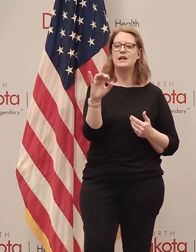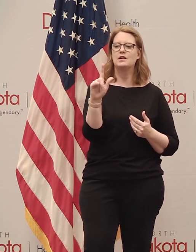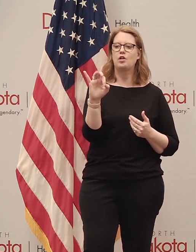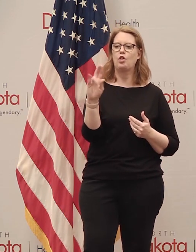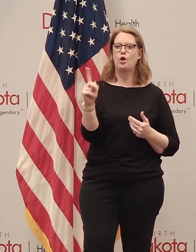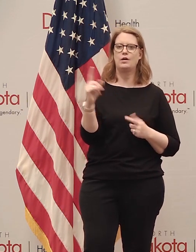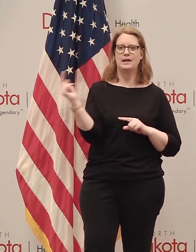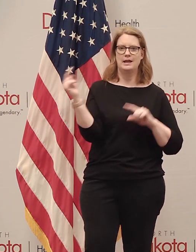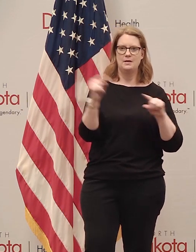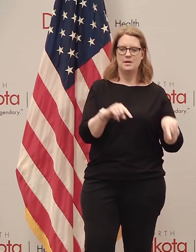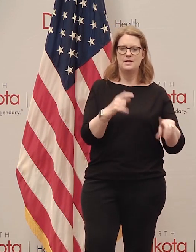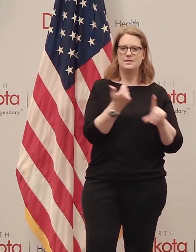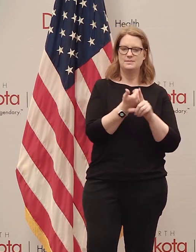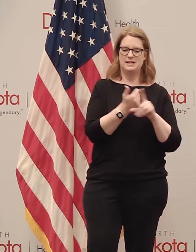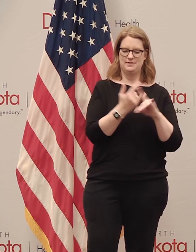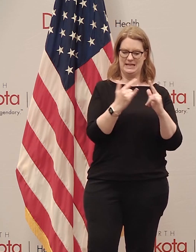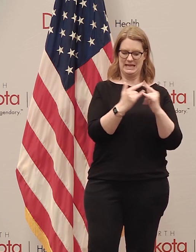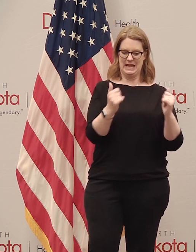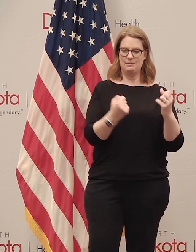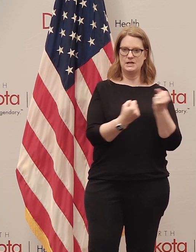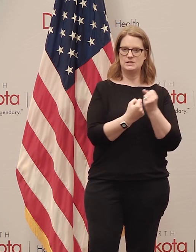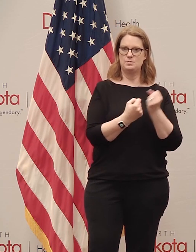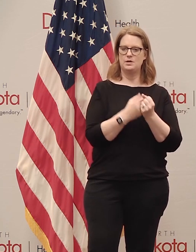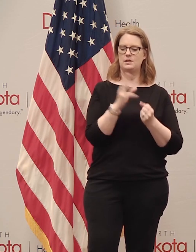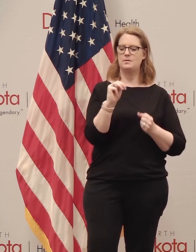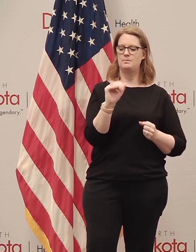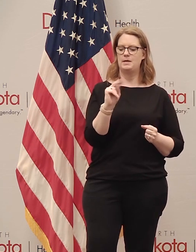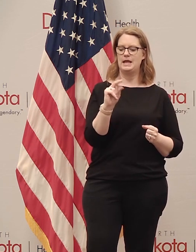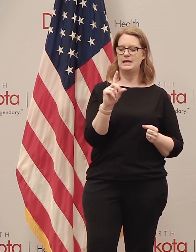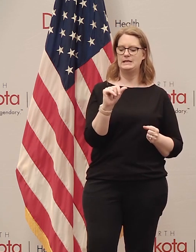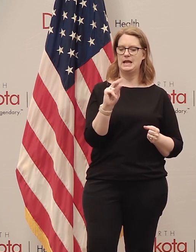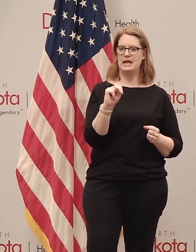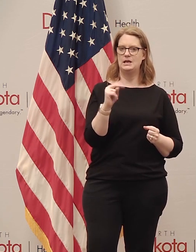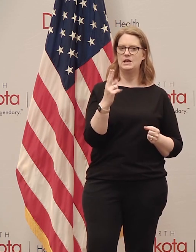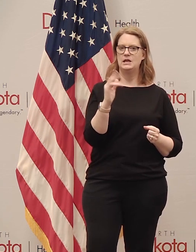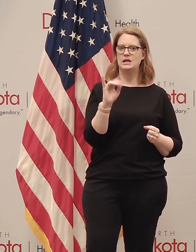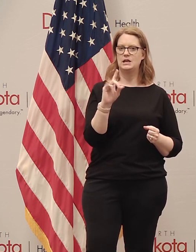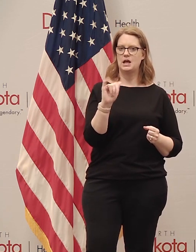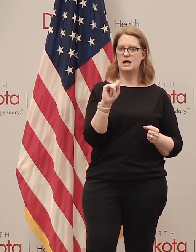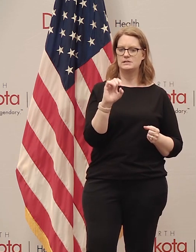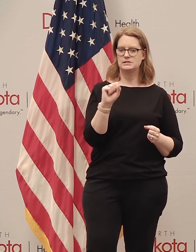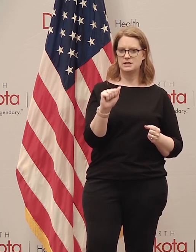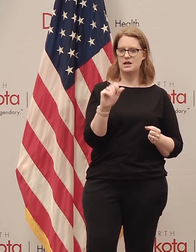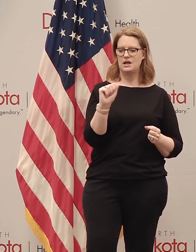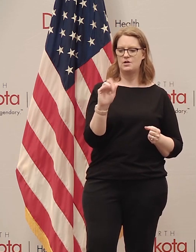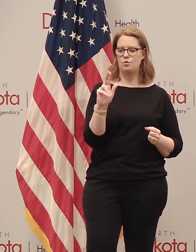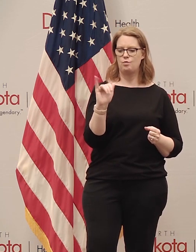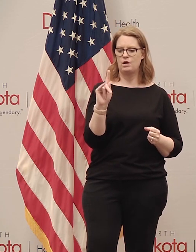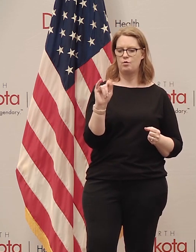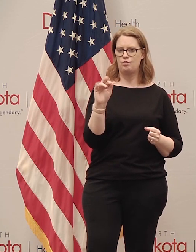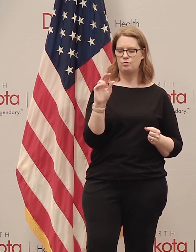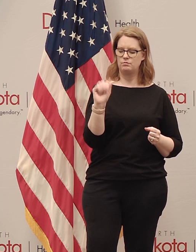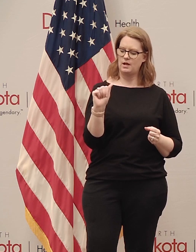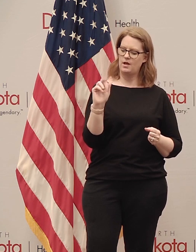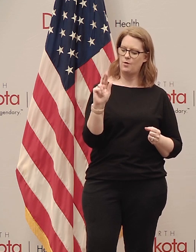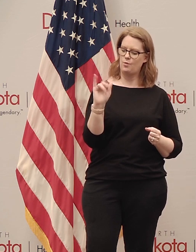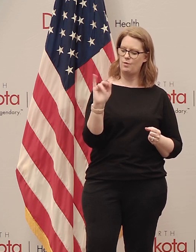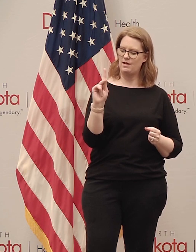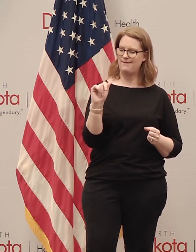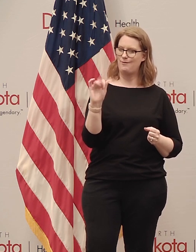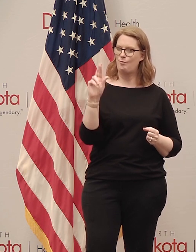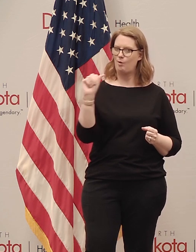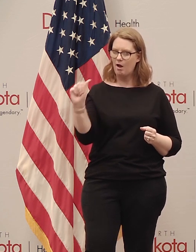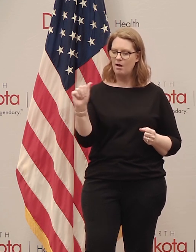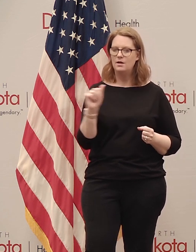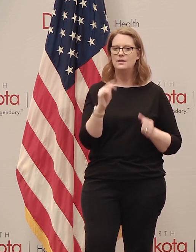camped and were supported by the Mandan, Hidatsa, and Arikara Indians through that winter, and their